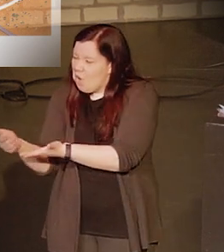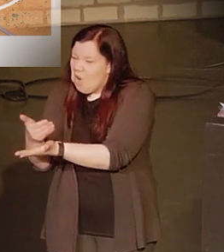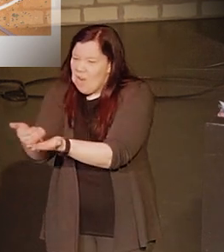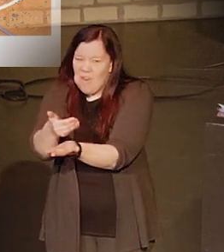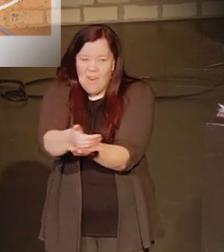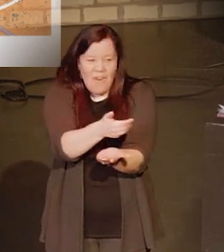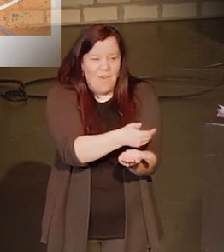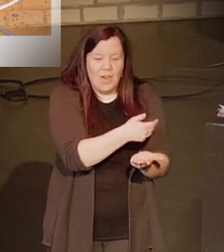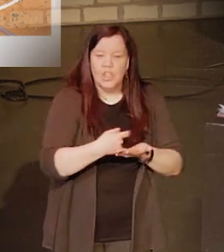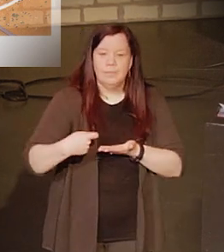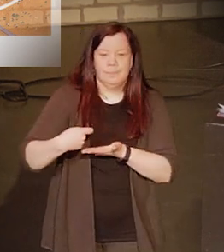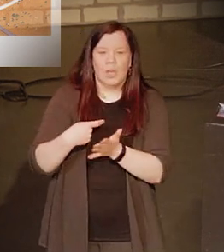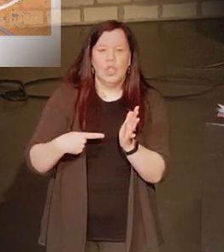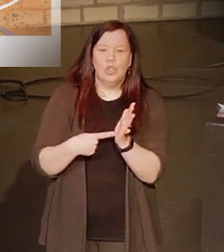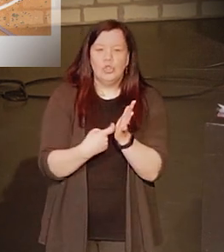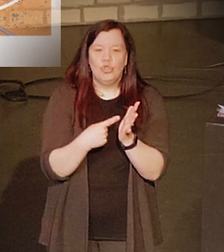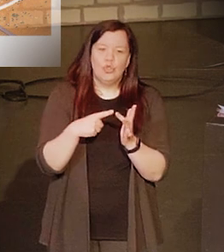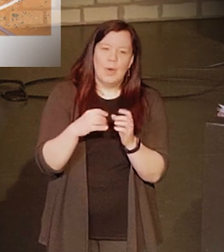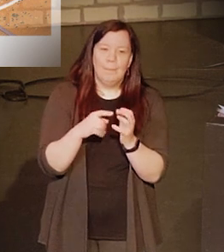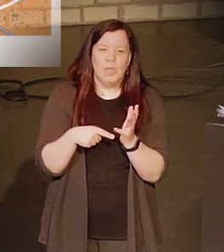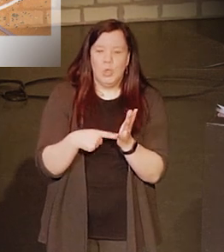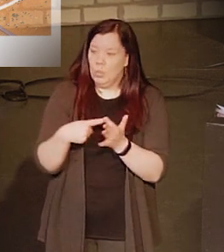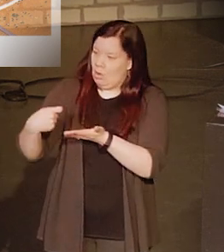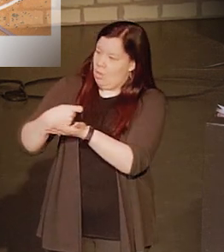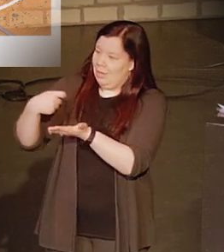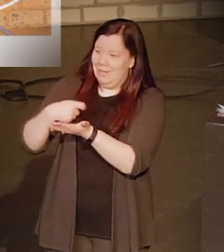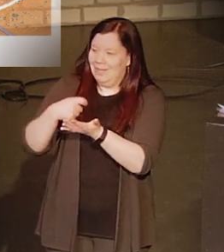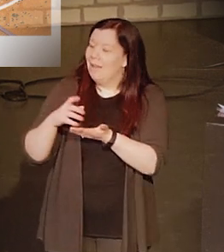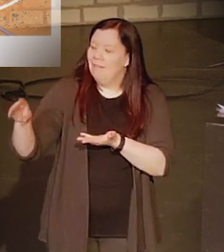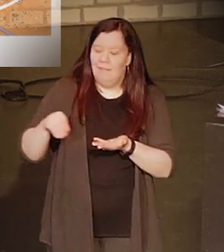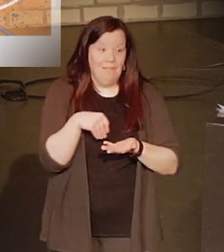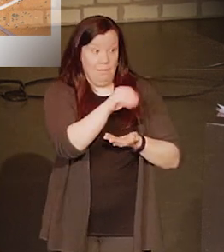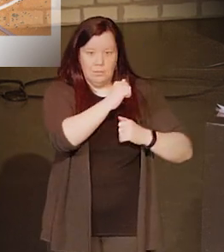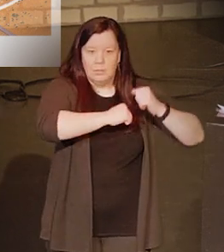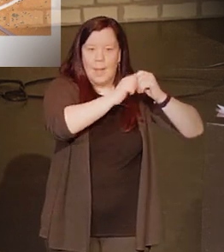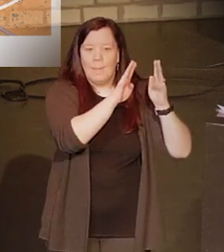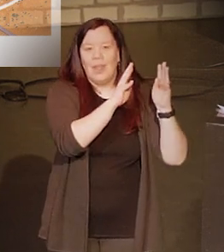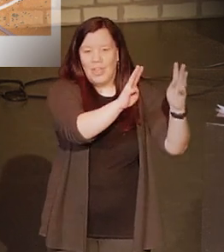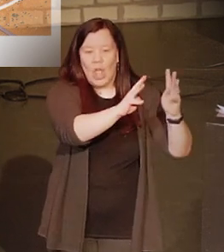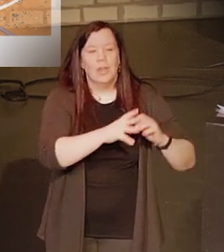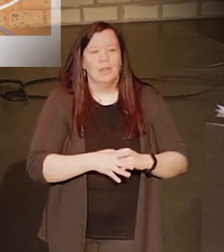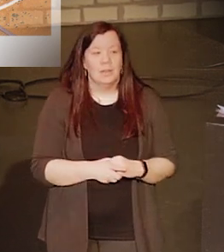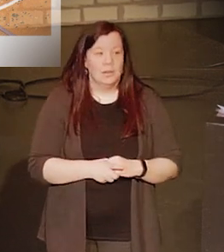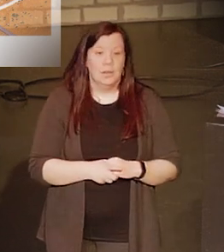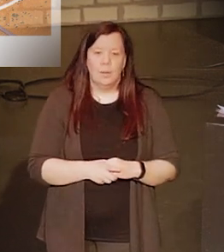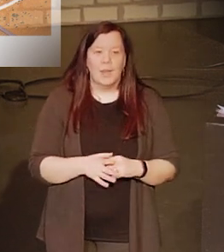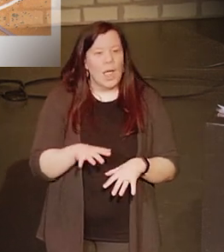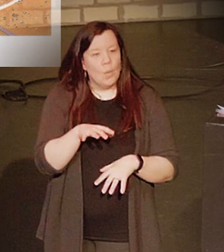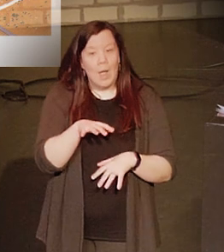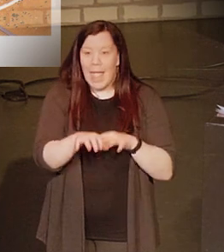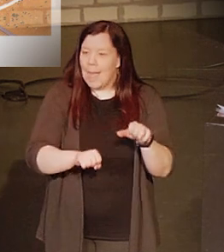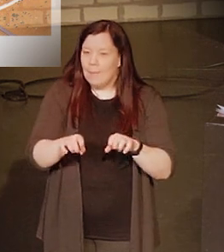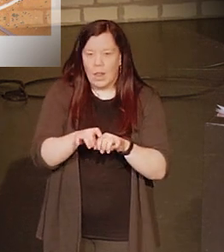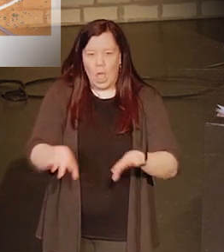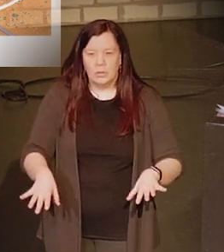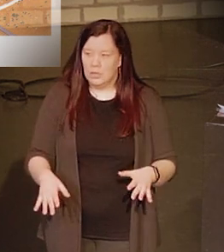that provided the tribute with which buildings like the Parthenon were constructed, right? But that's all been switched off. It has no